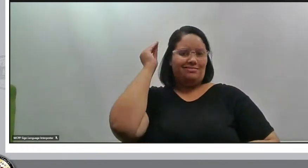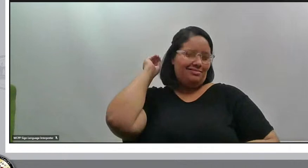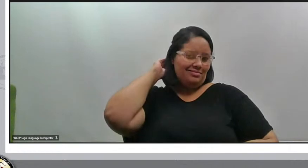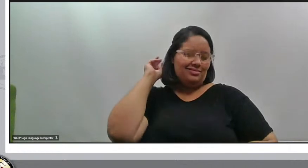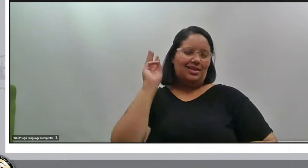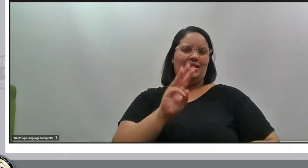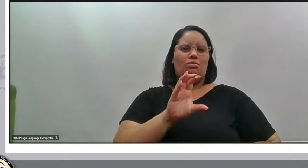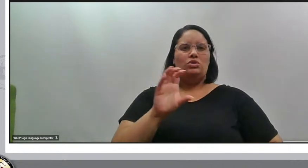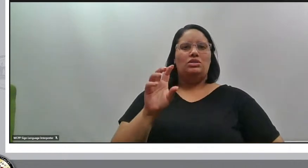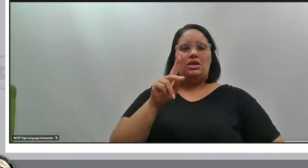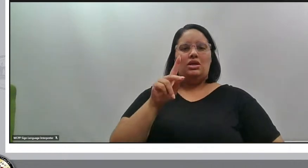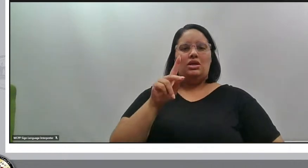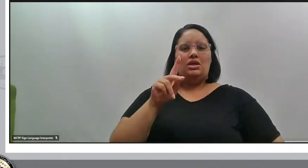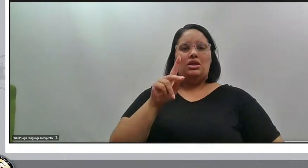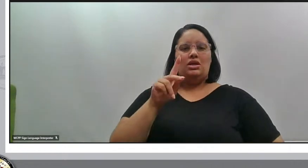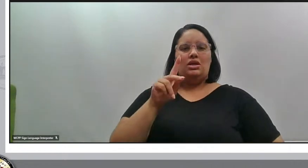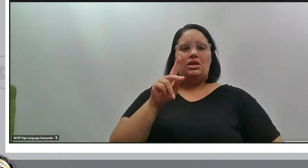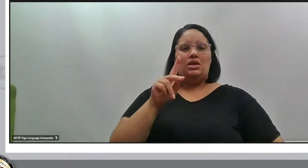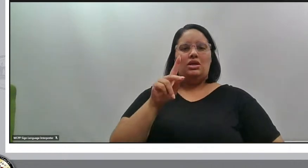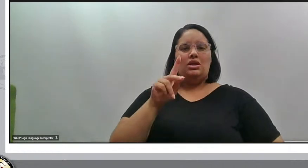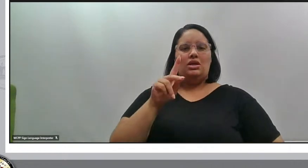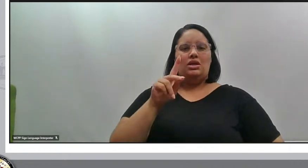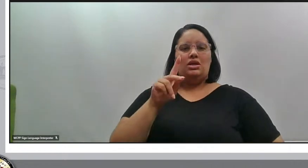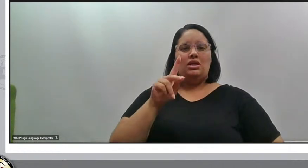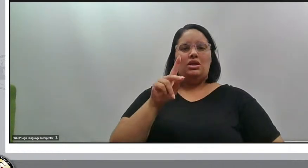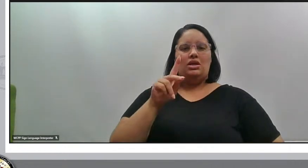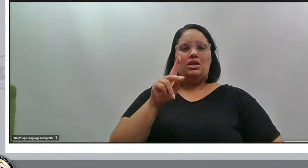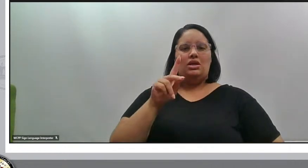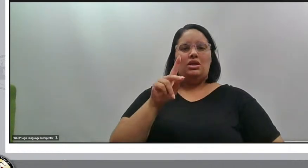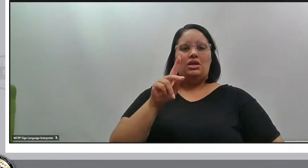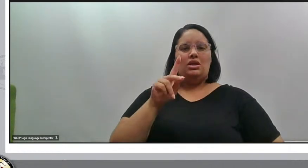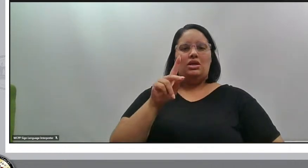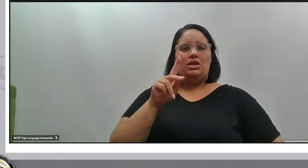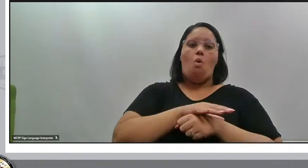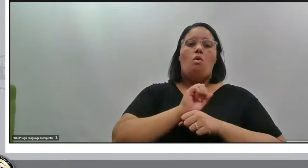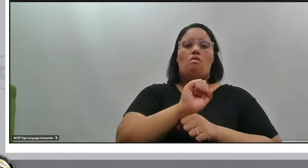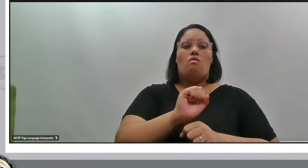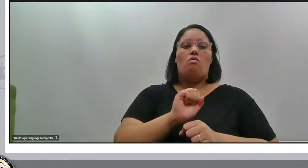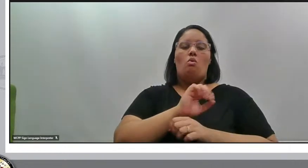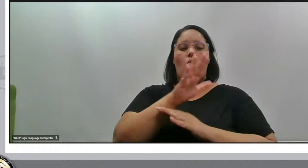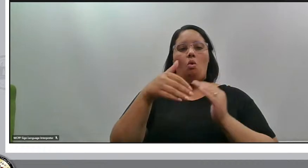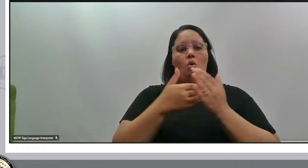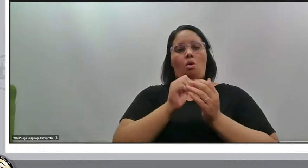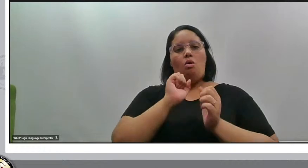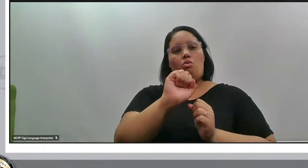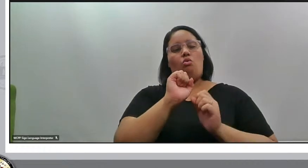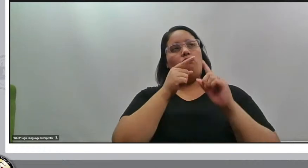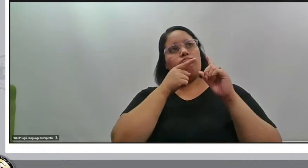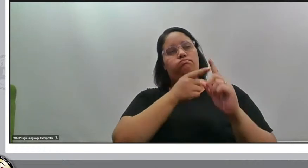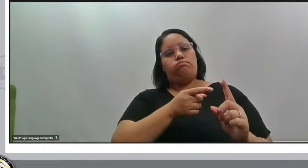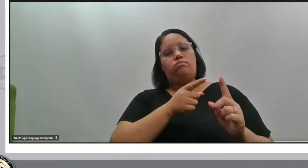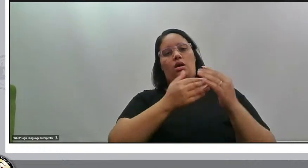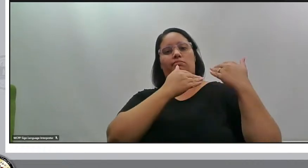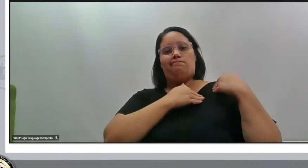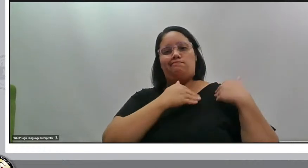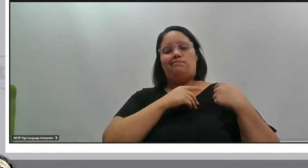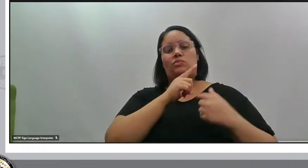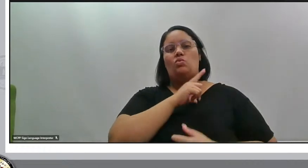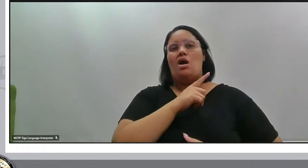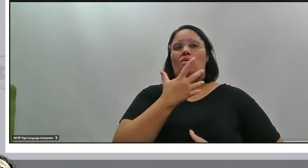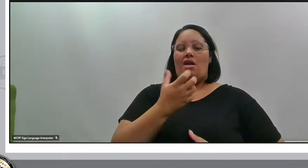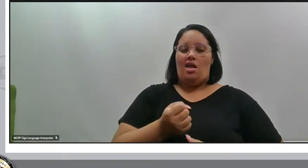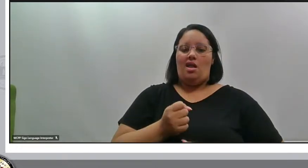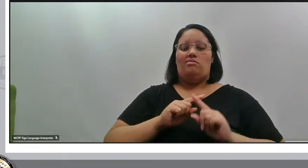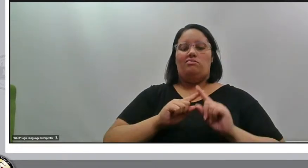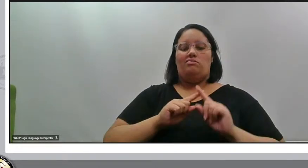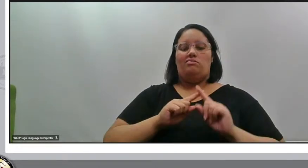WCPP do to fulfill almost all of its obligations, looking at the dramatic